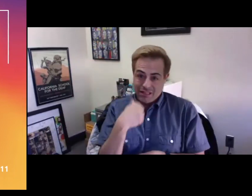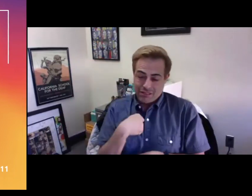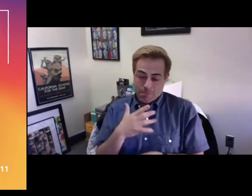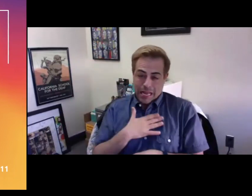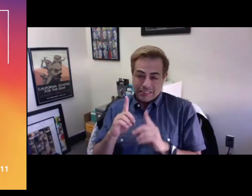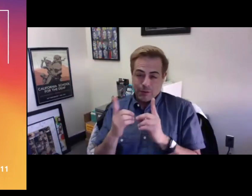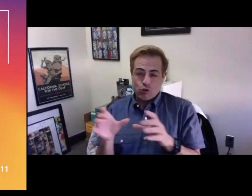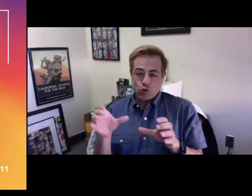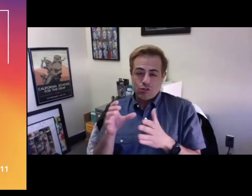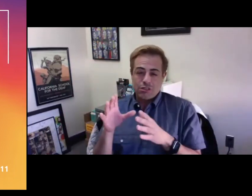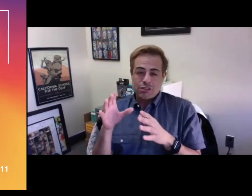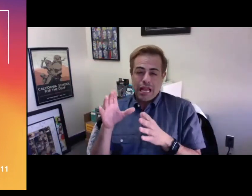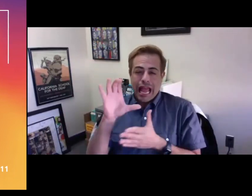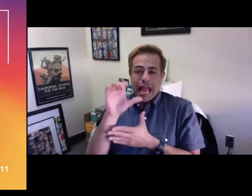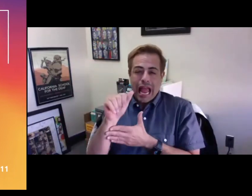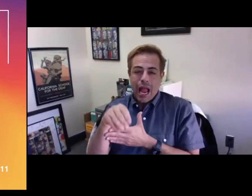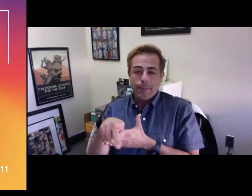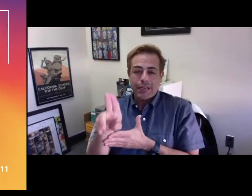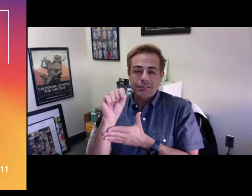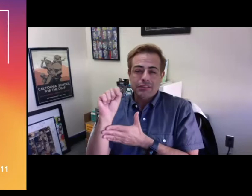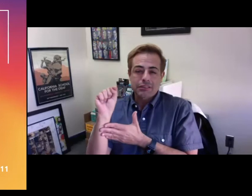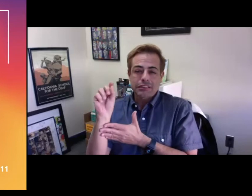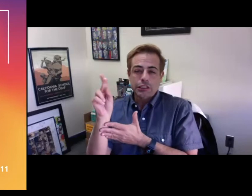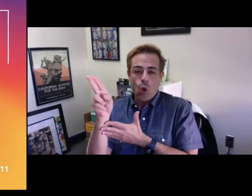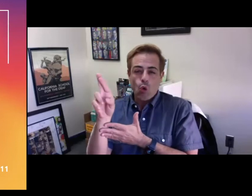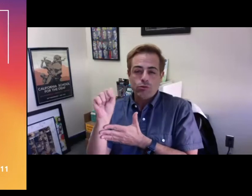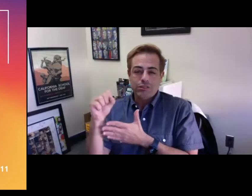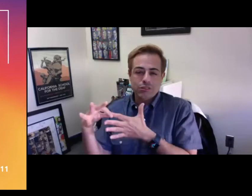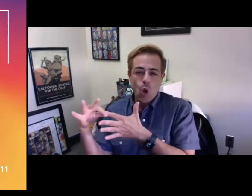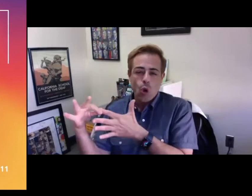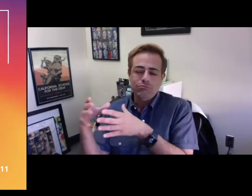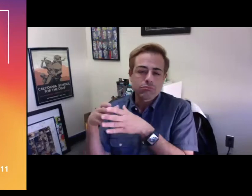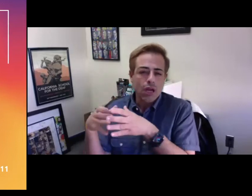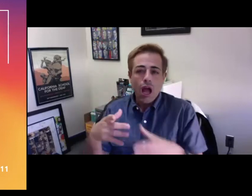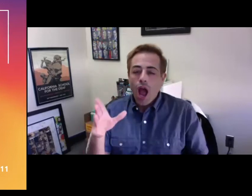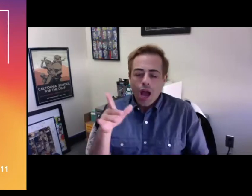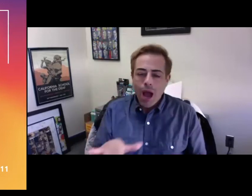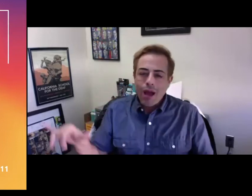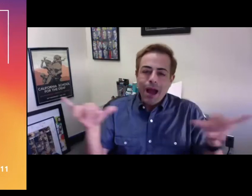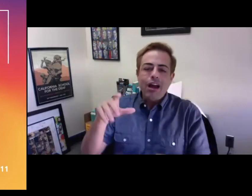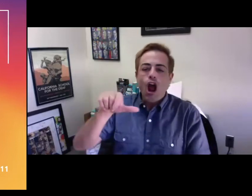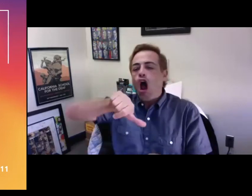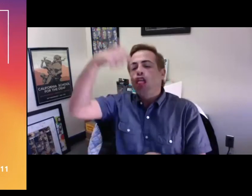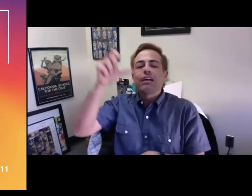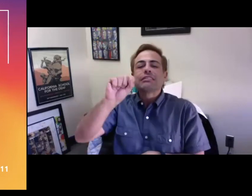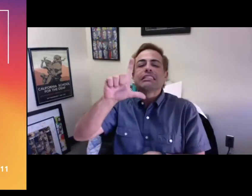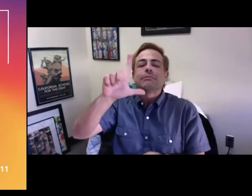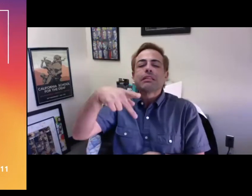and again, we don't say no to speech if the kids use their speech. We have campus tours here at